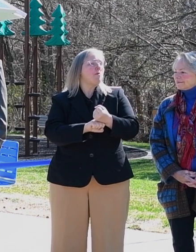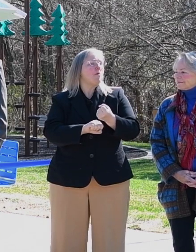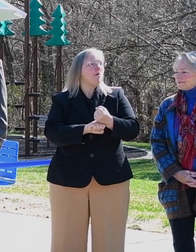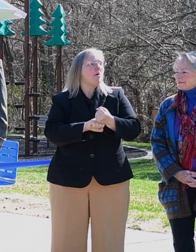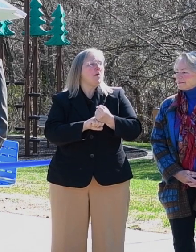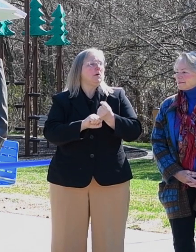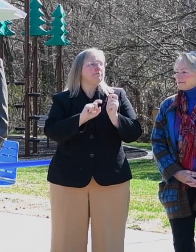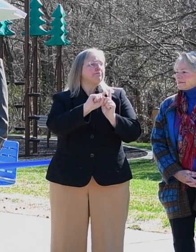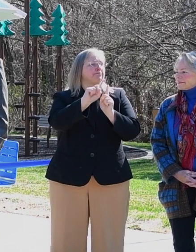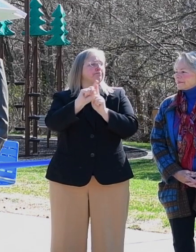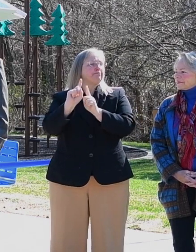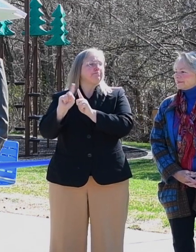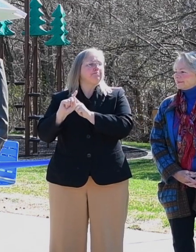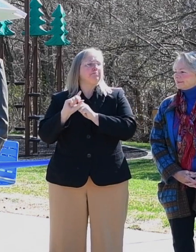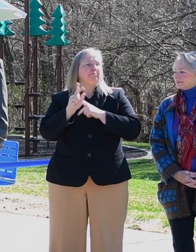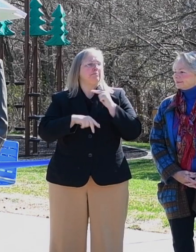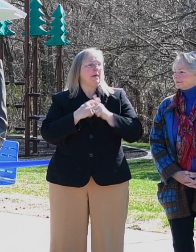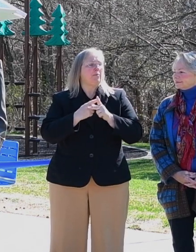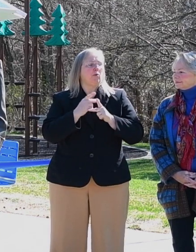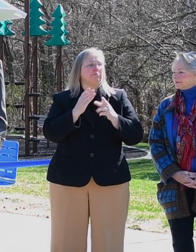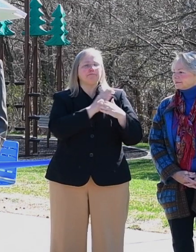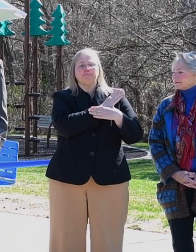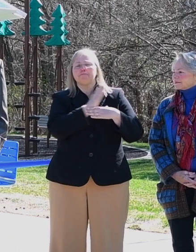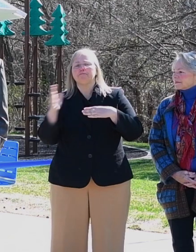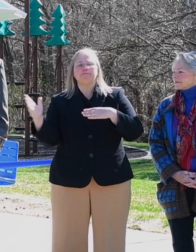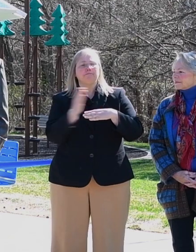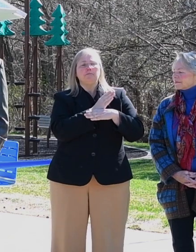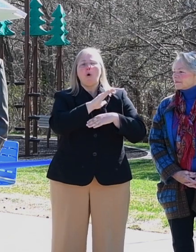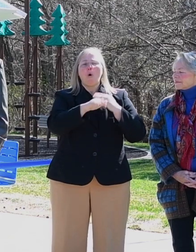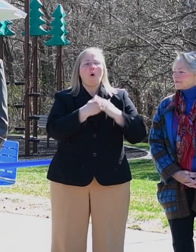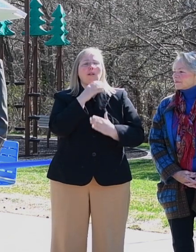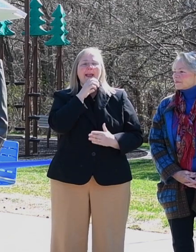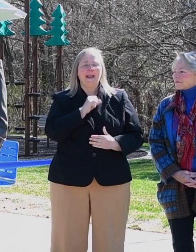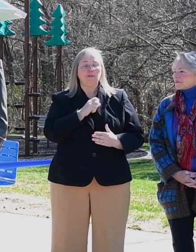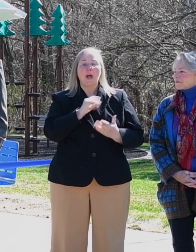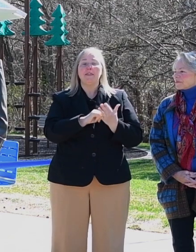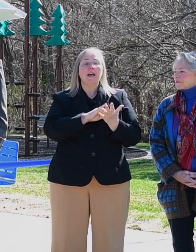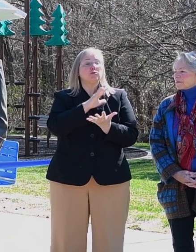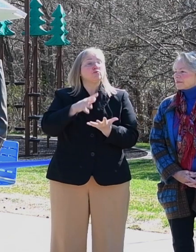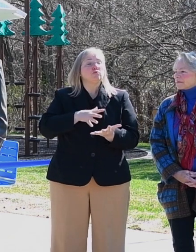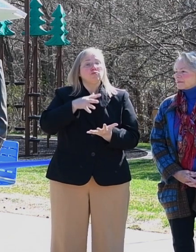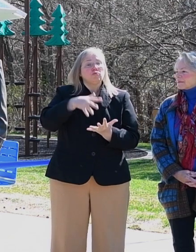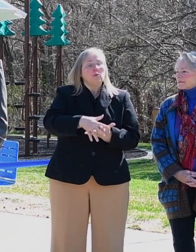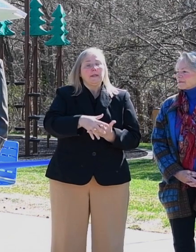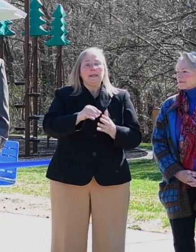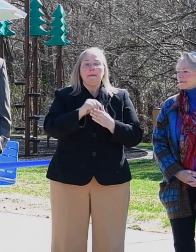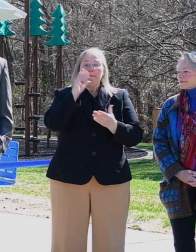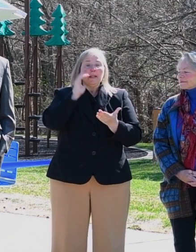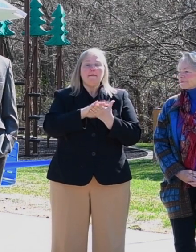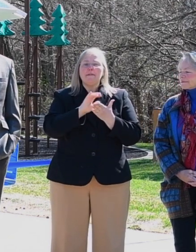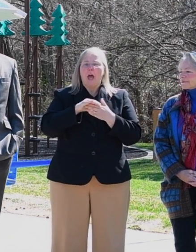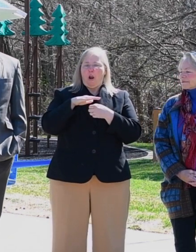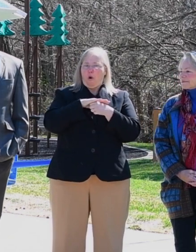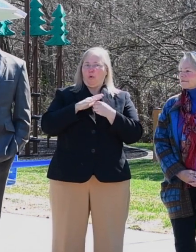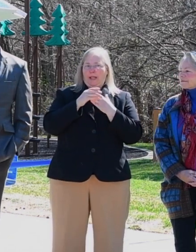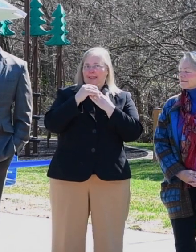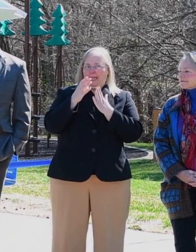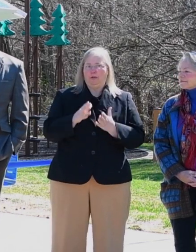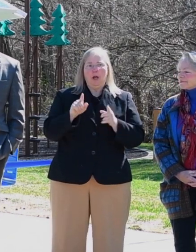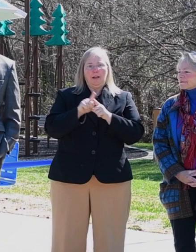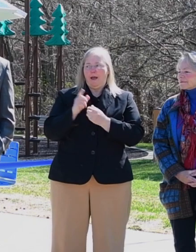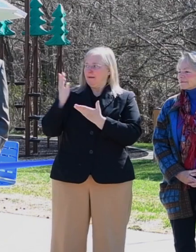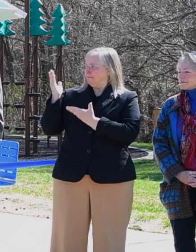of people of all ages. And it's rooted in belief that local leaders like